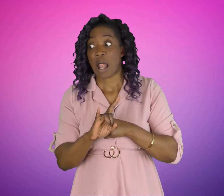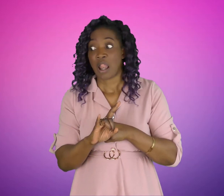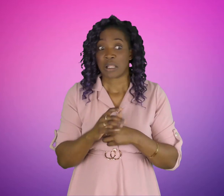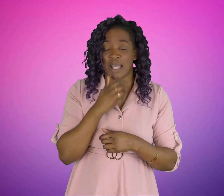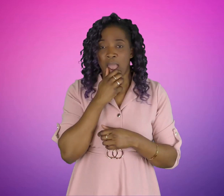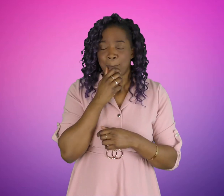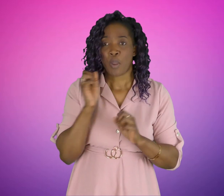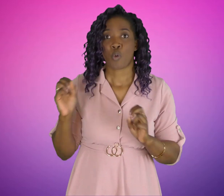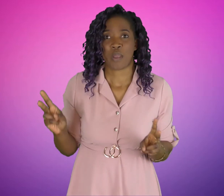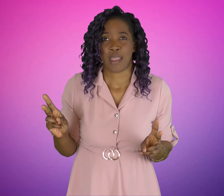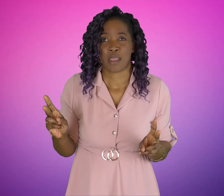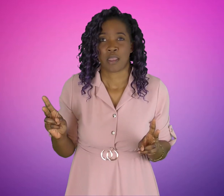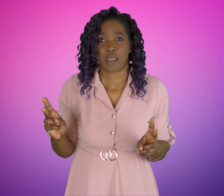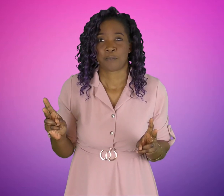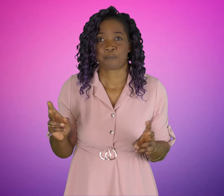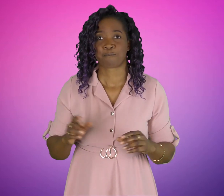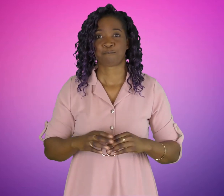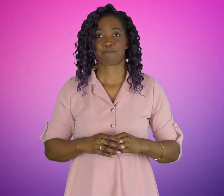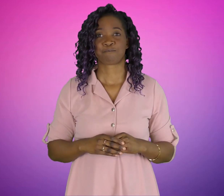Bloody hell. Okay.